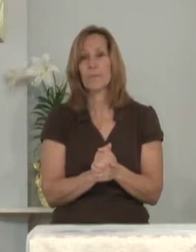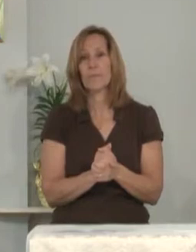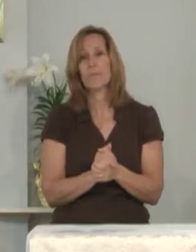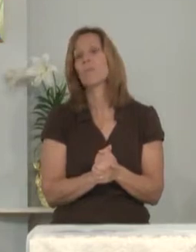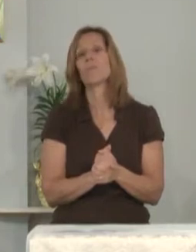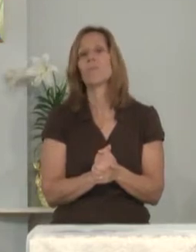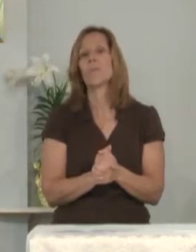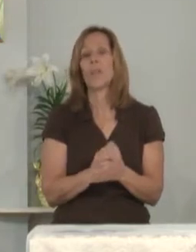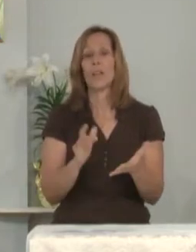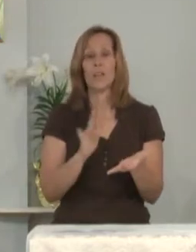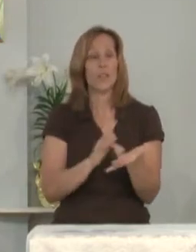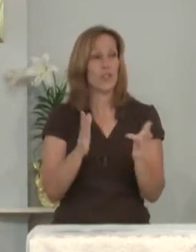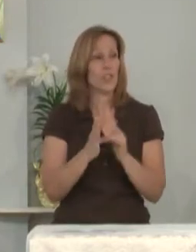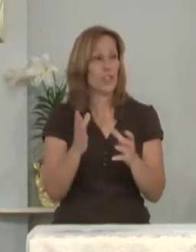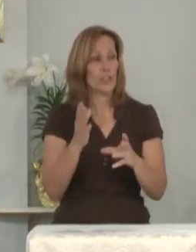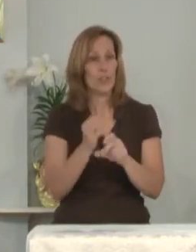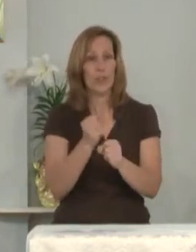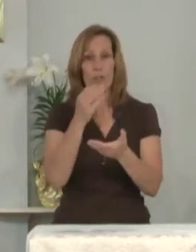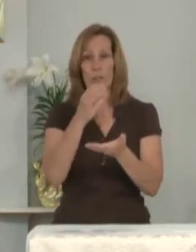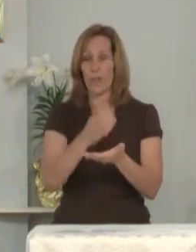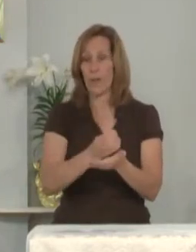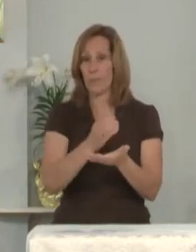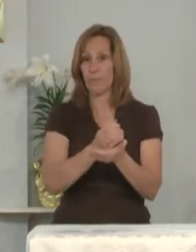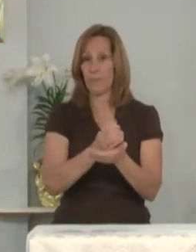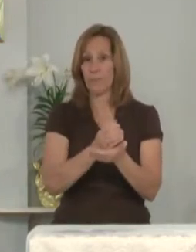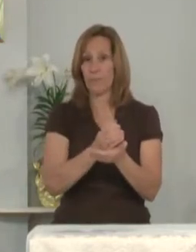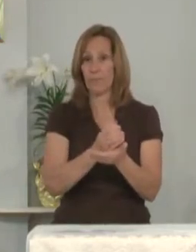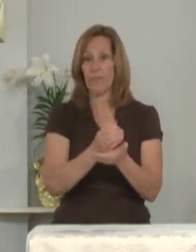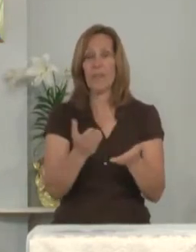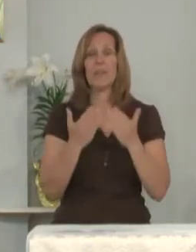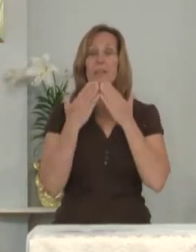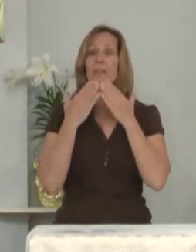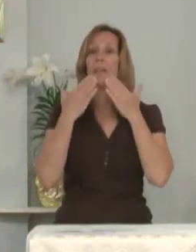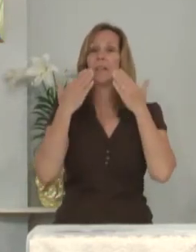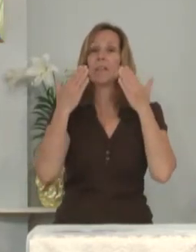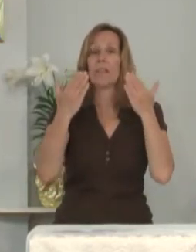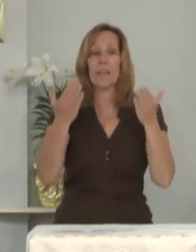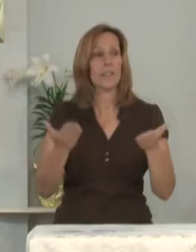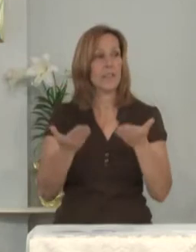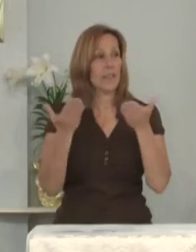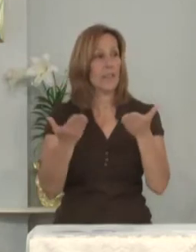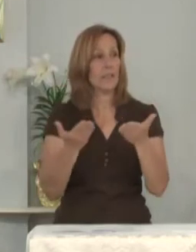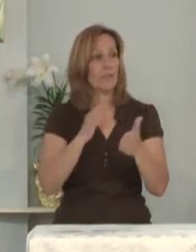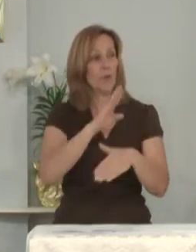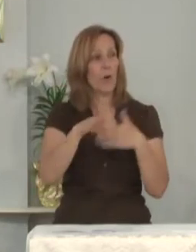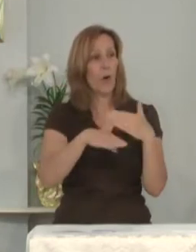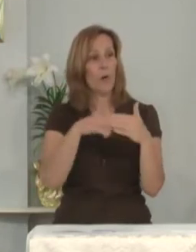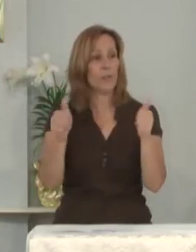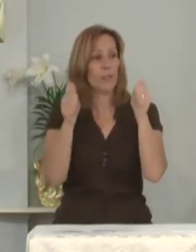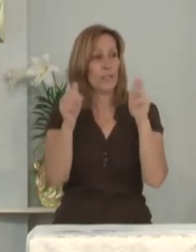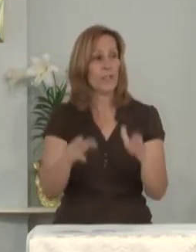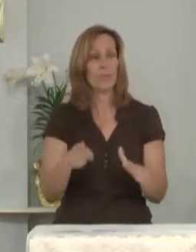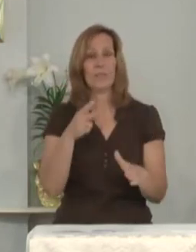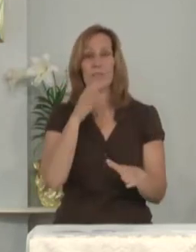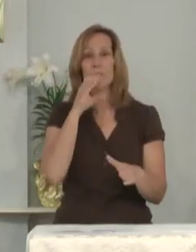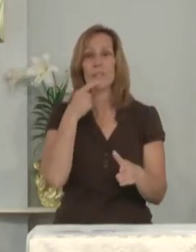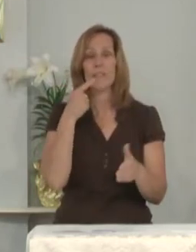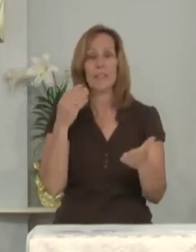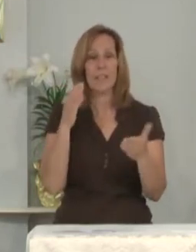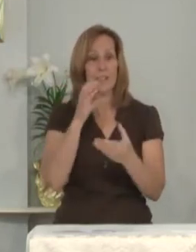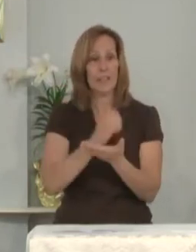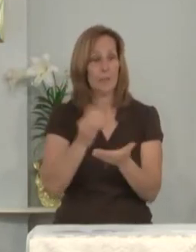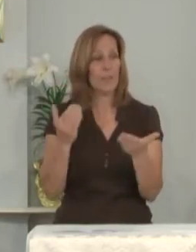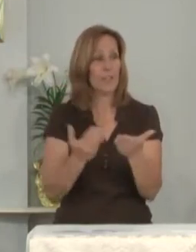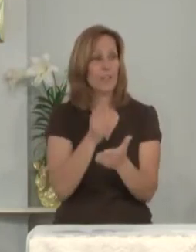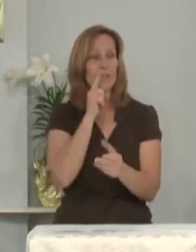Again after supper, he took the cup, gave thanks, and gave it for all to drink, saying, this cup